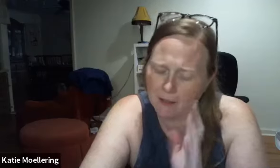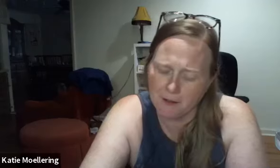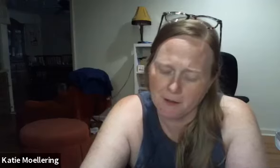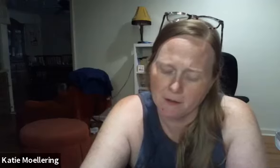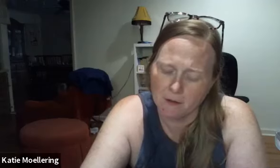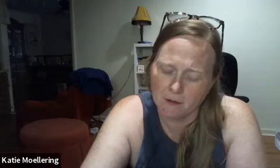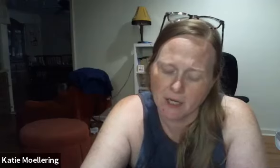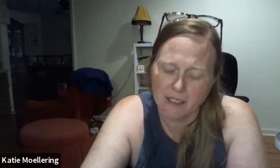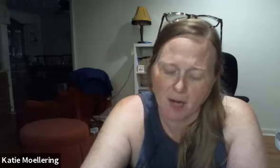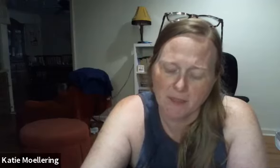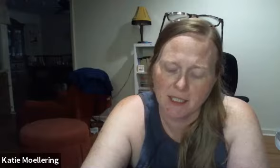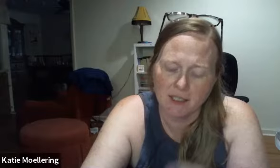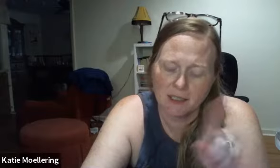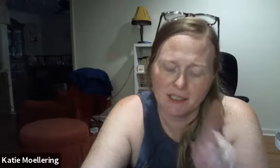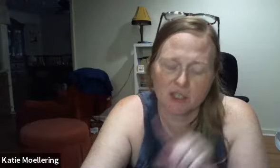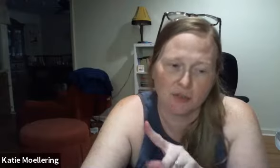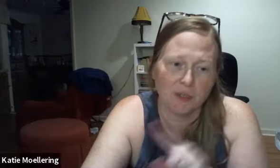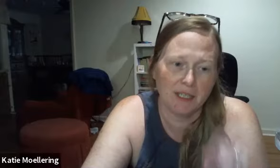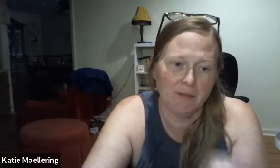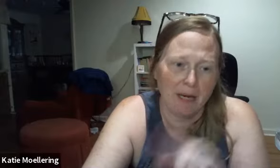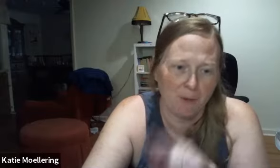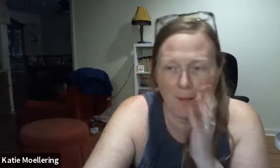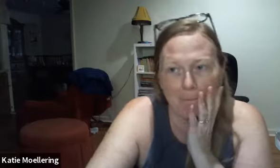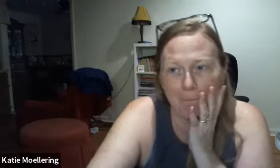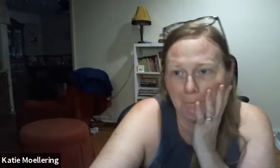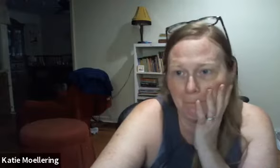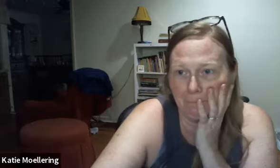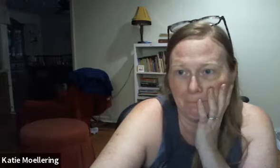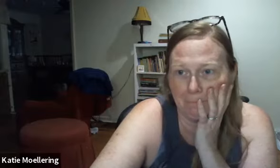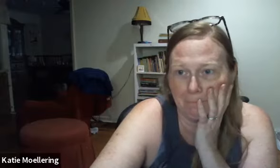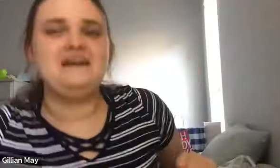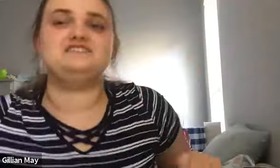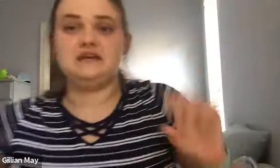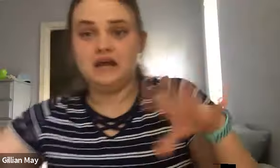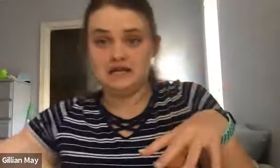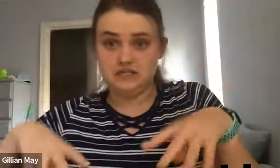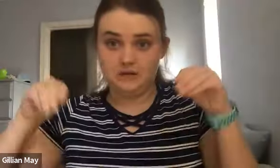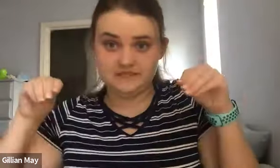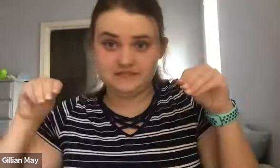did adopted, kids, children, and then man, woman. Right. Okay. So then adopted,